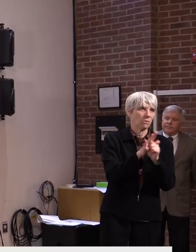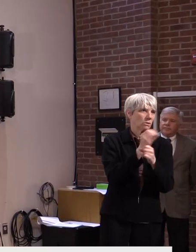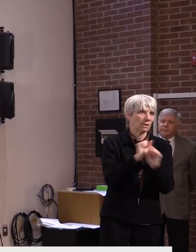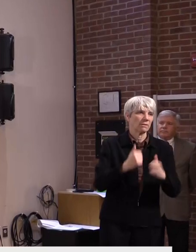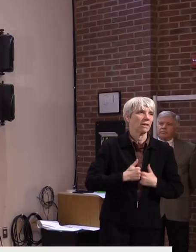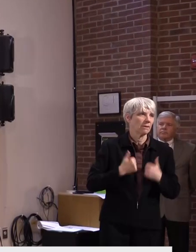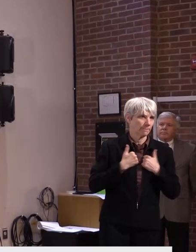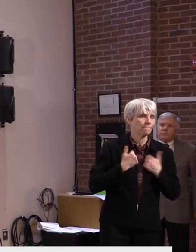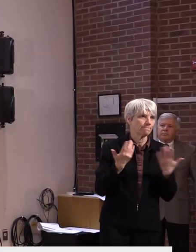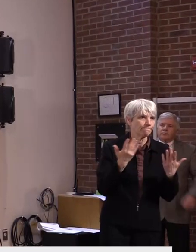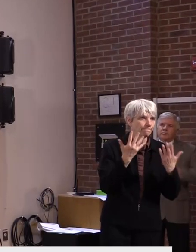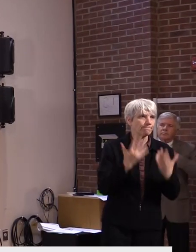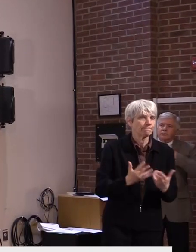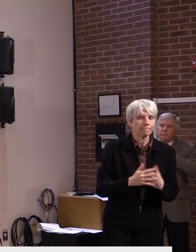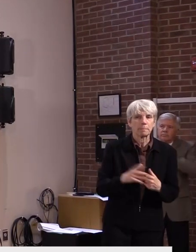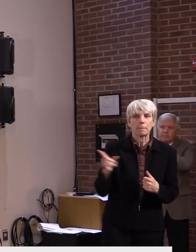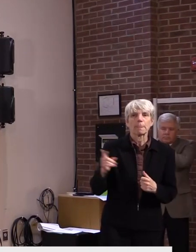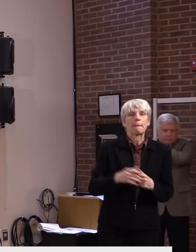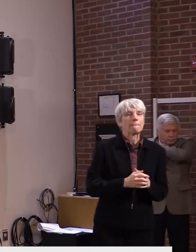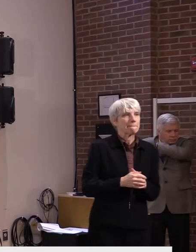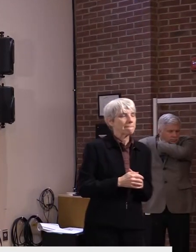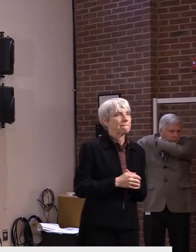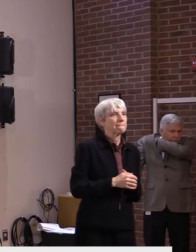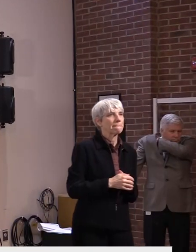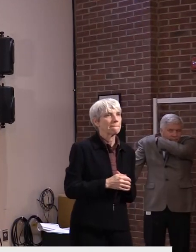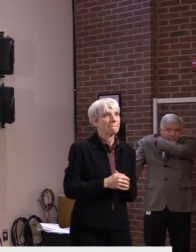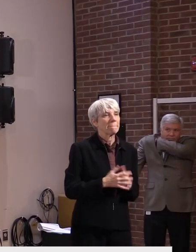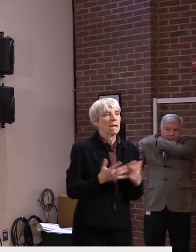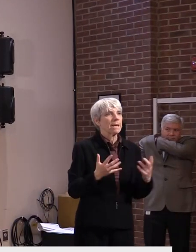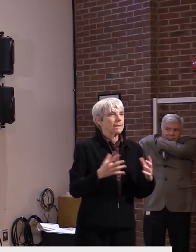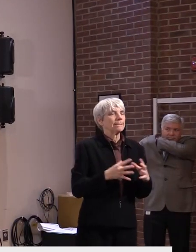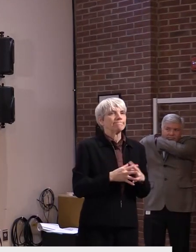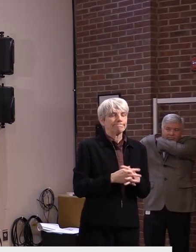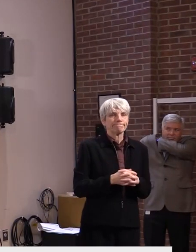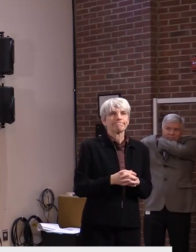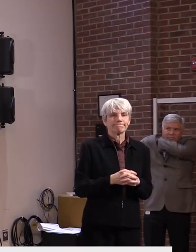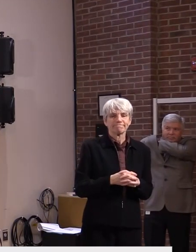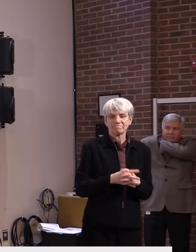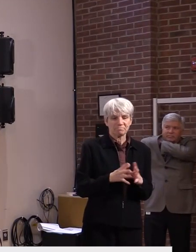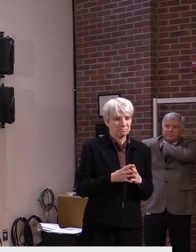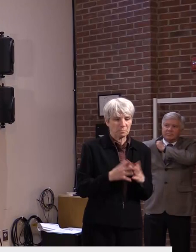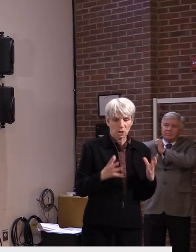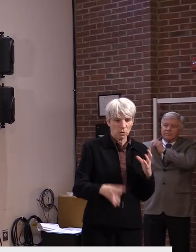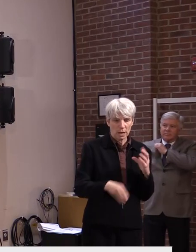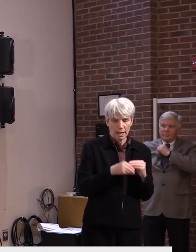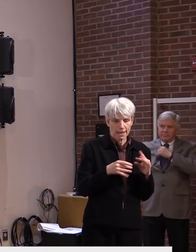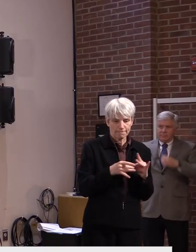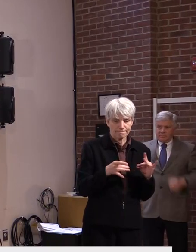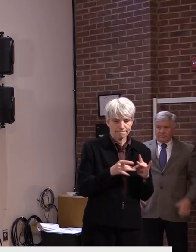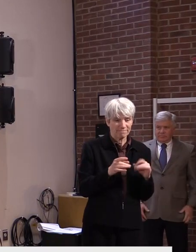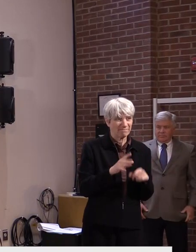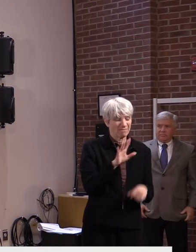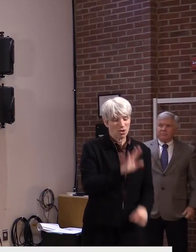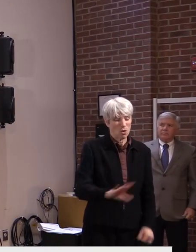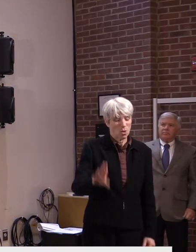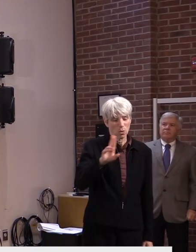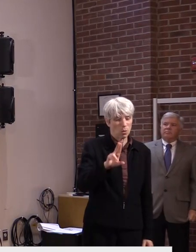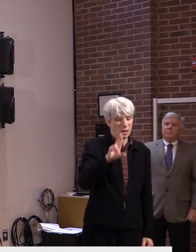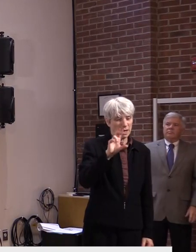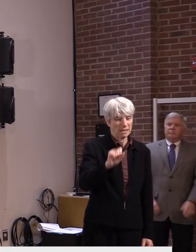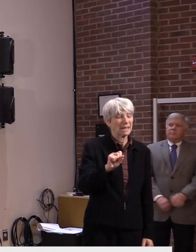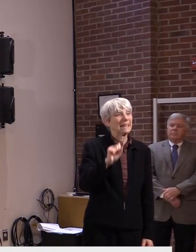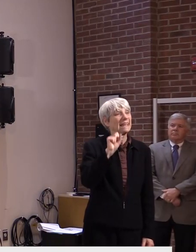I'm sorry. Yeah, it's hard for me to add too much to that. I think probably everyone in the country would agree if we had a